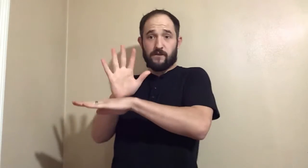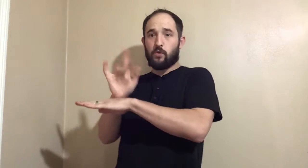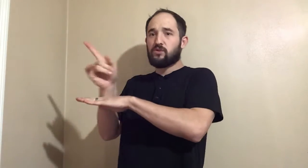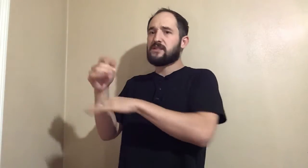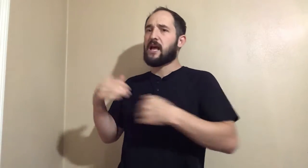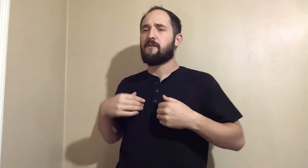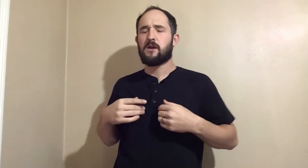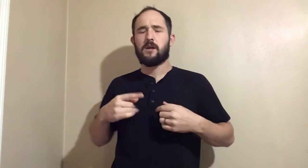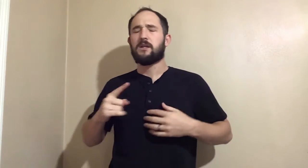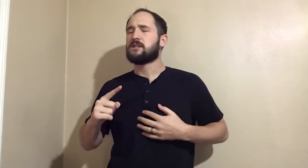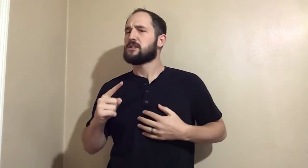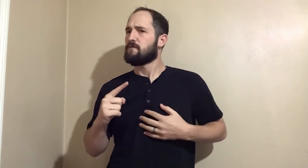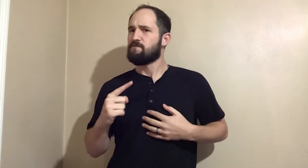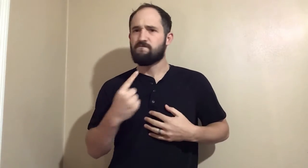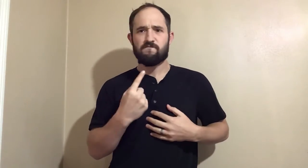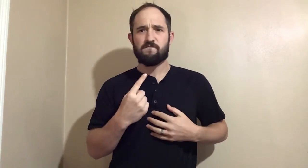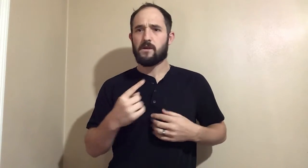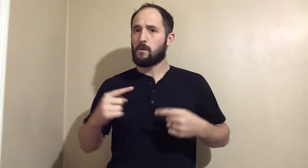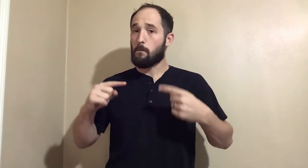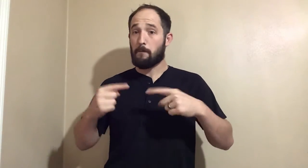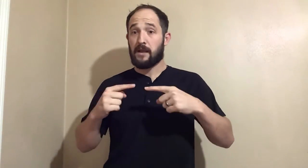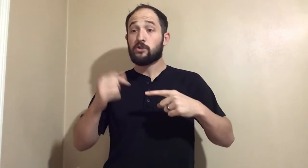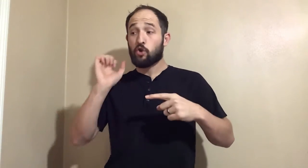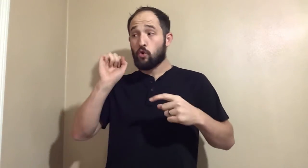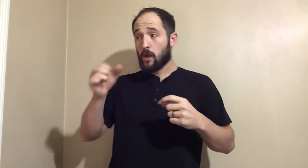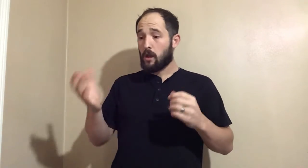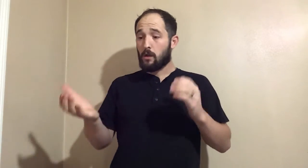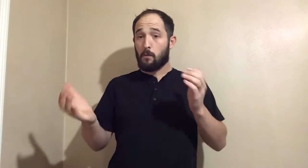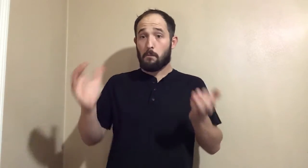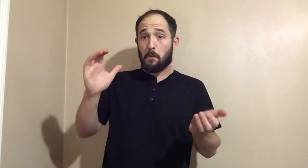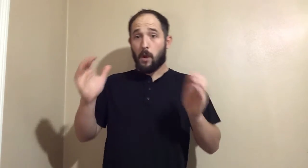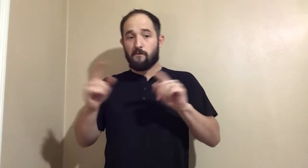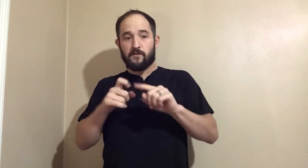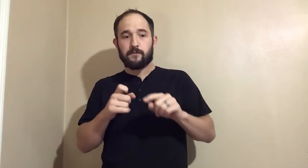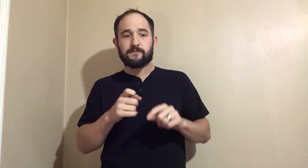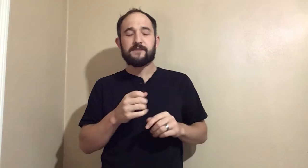severe pain, so you can compare that to the mild pain that she had.